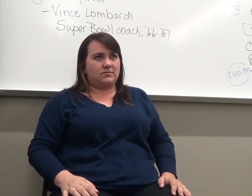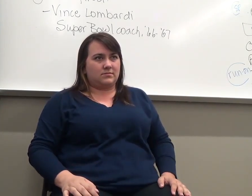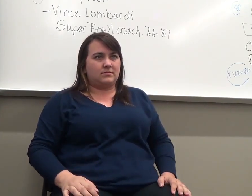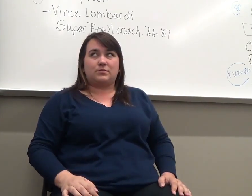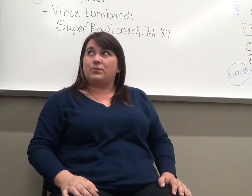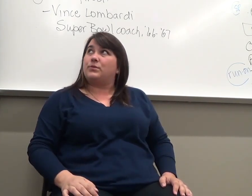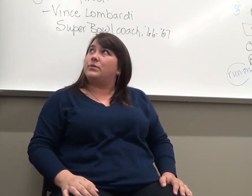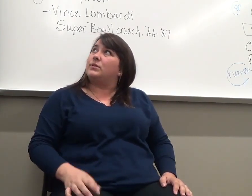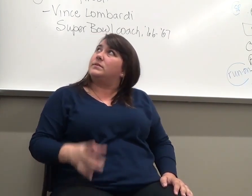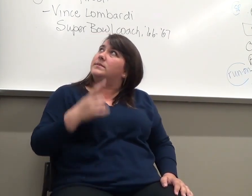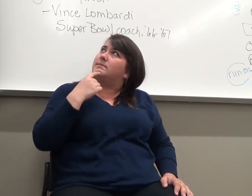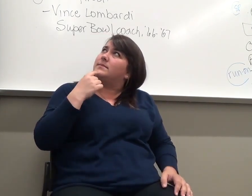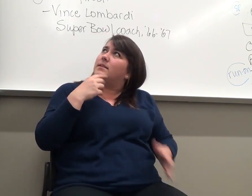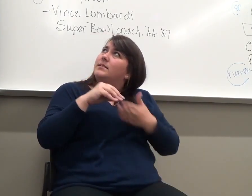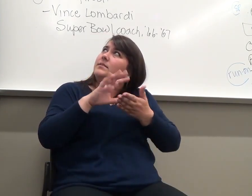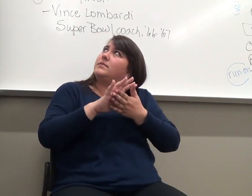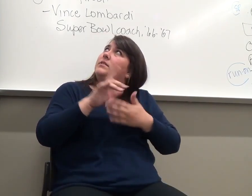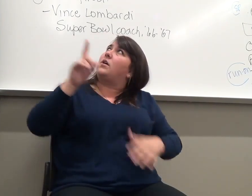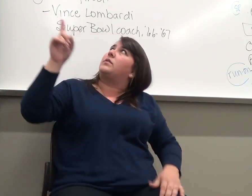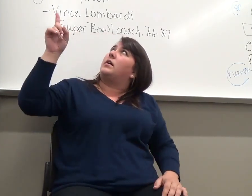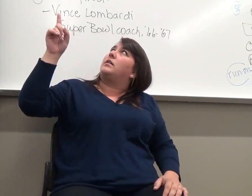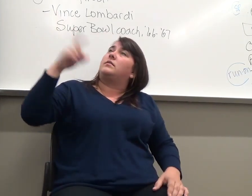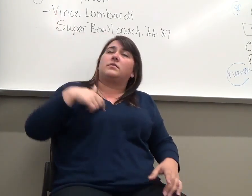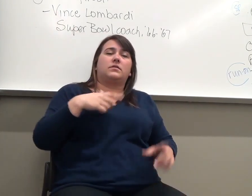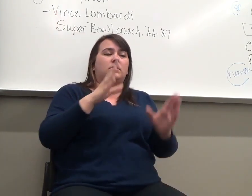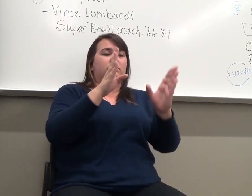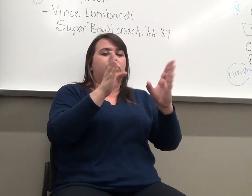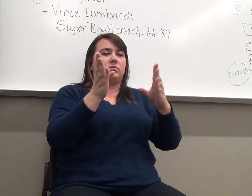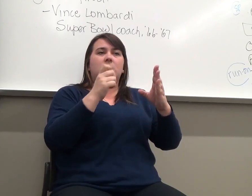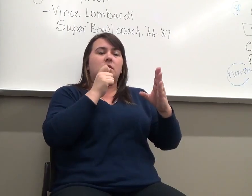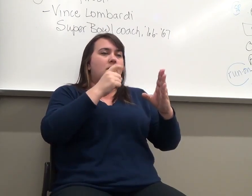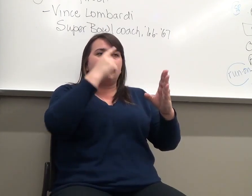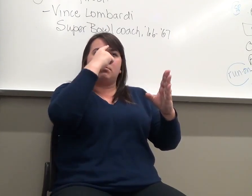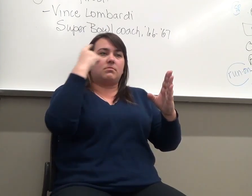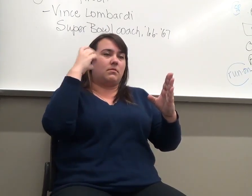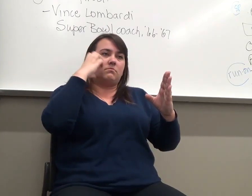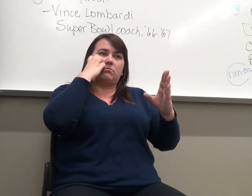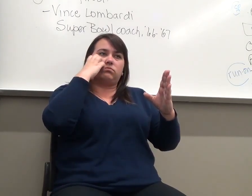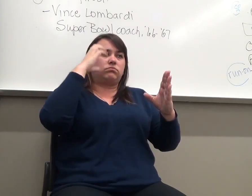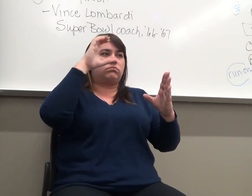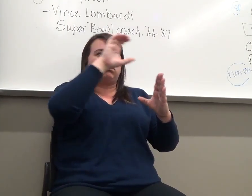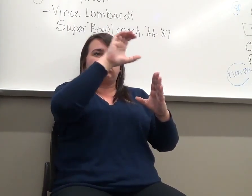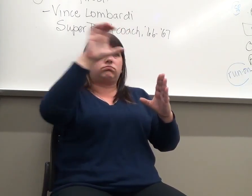makes it obvious that it's not safe and calm, okay? Now, you're going to want to get